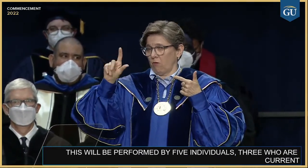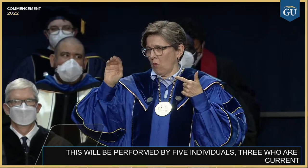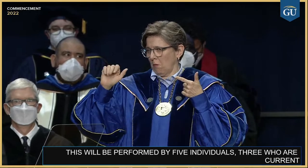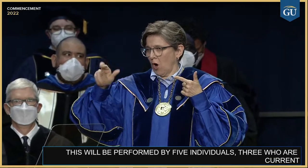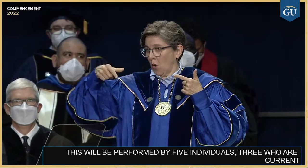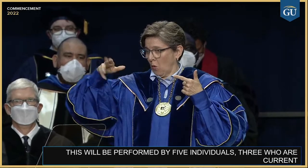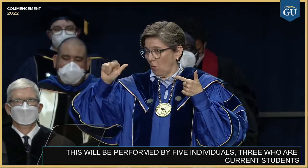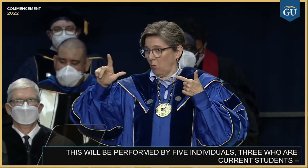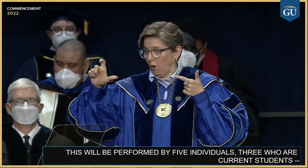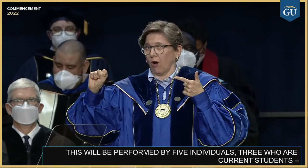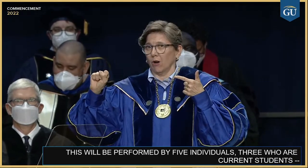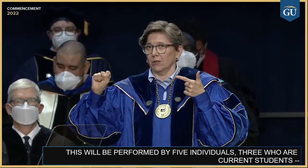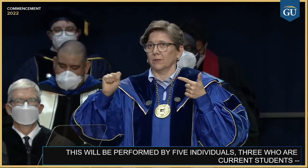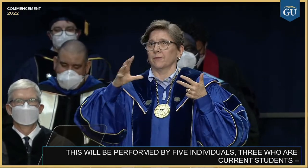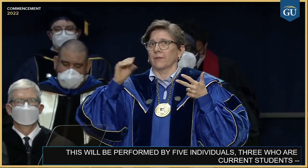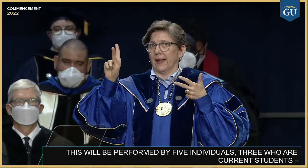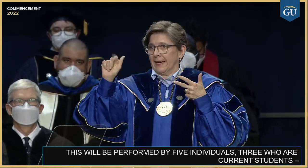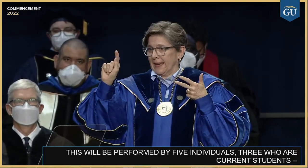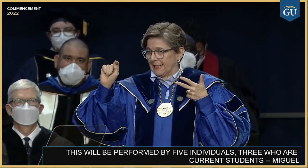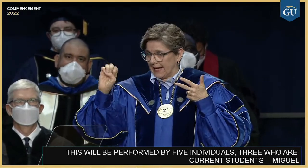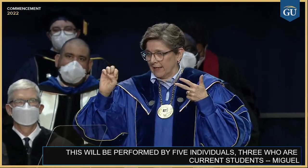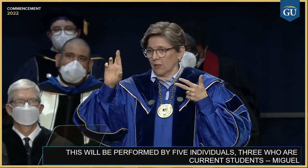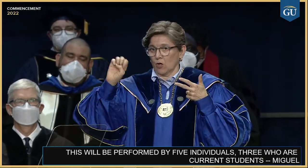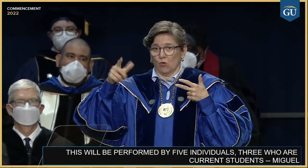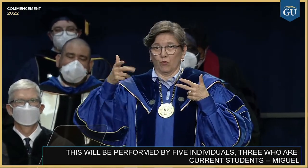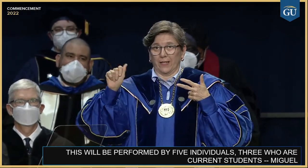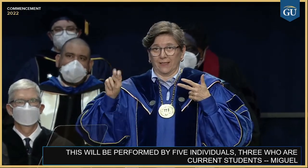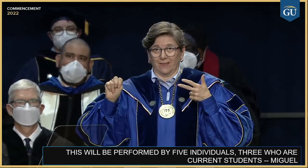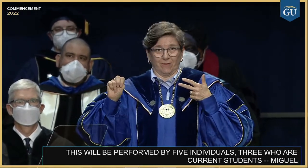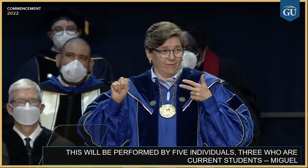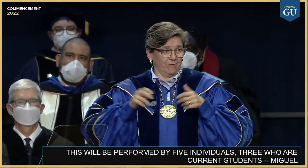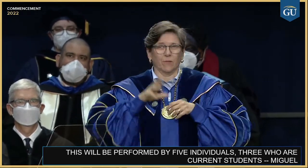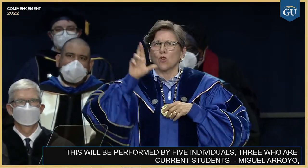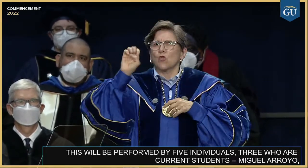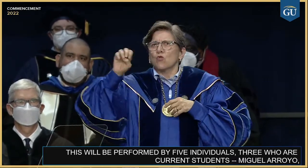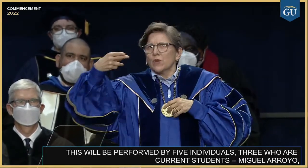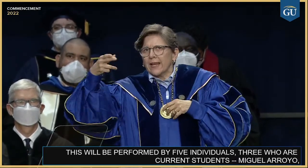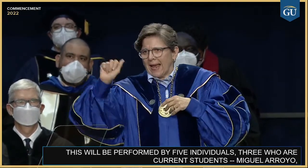Rachel Volmar Qualls, and Kate Rehagen.